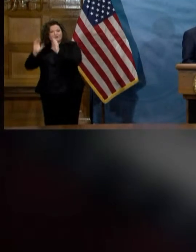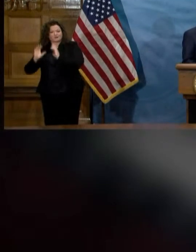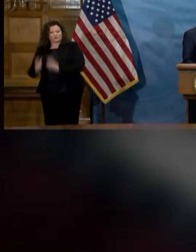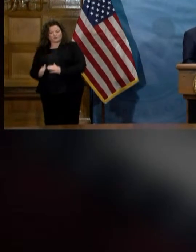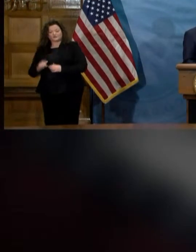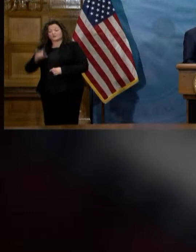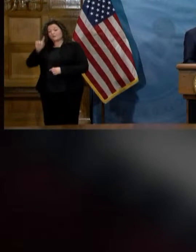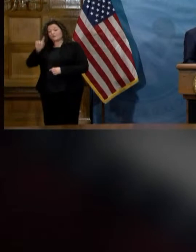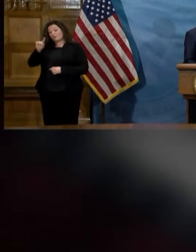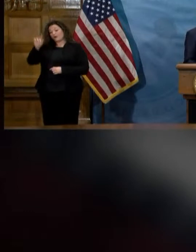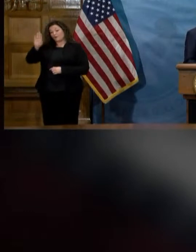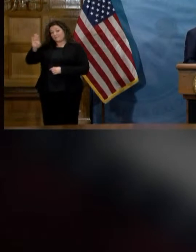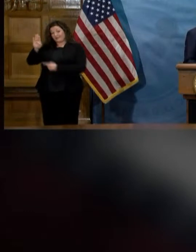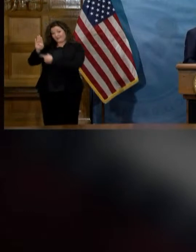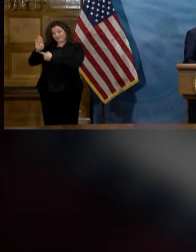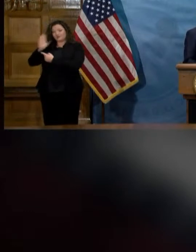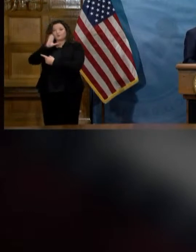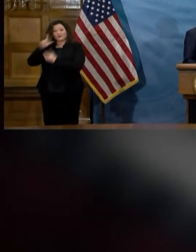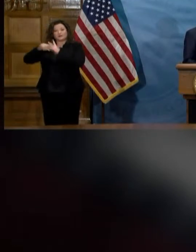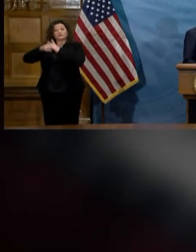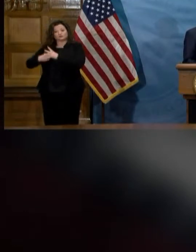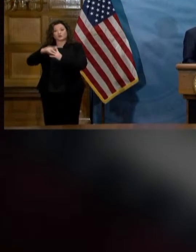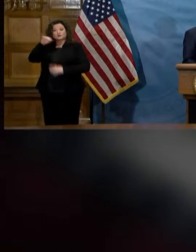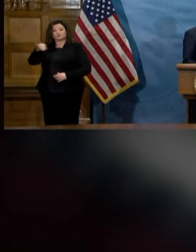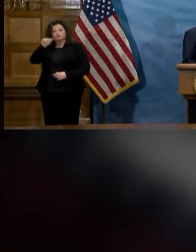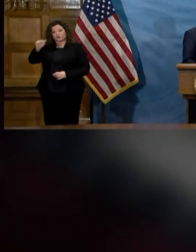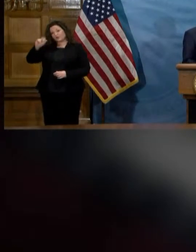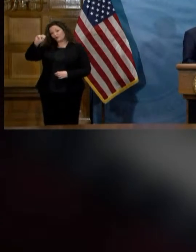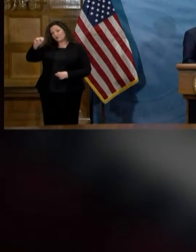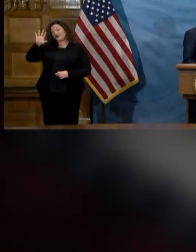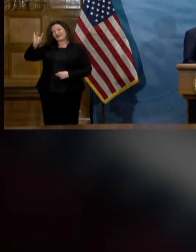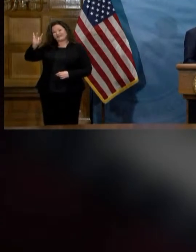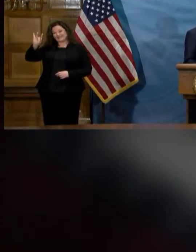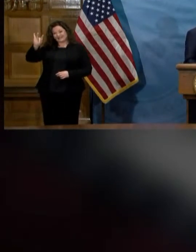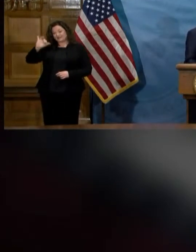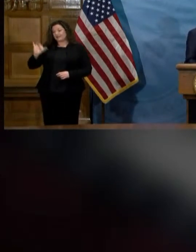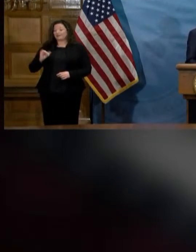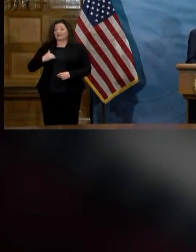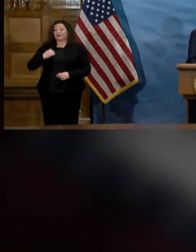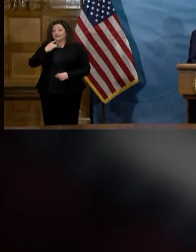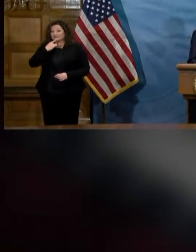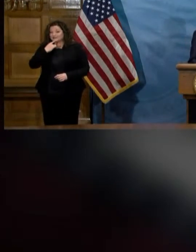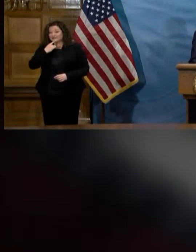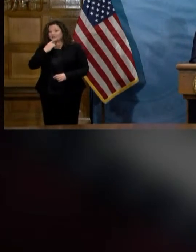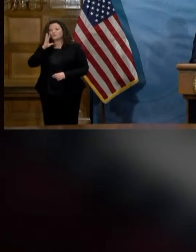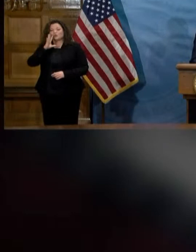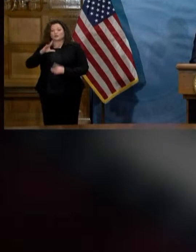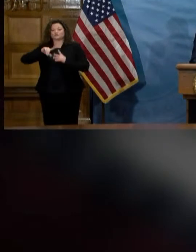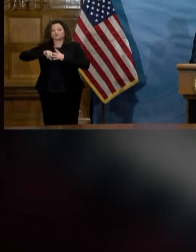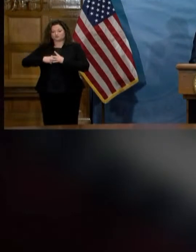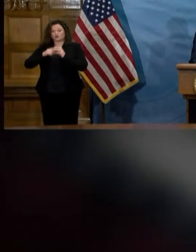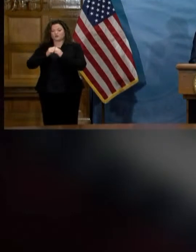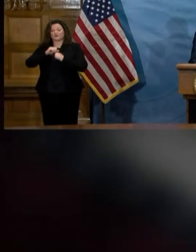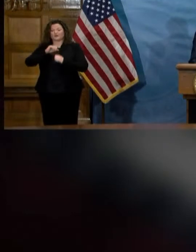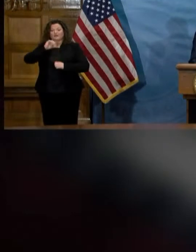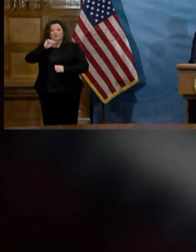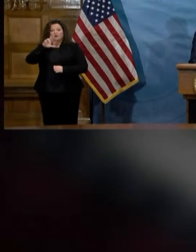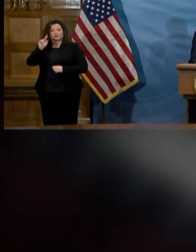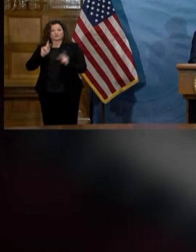is 1B beginning on January 18th. And as I indicated, we're doing Arkansans age 70 or